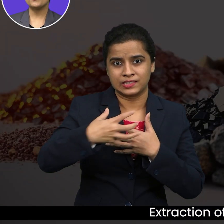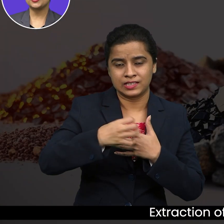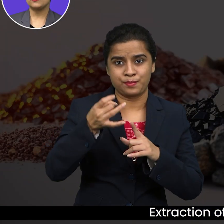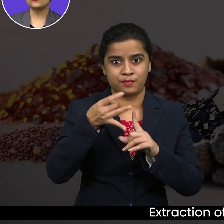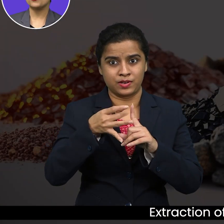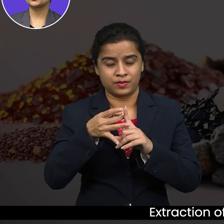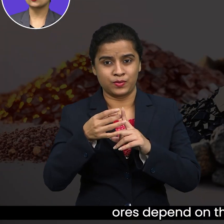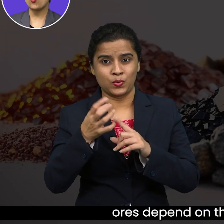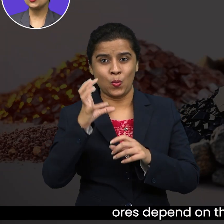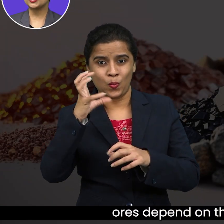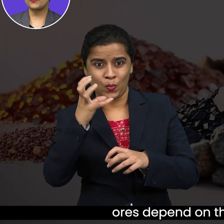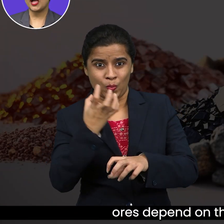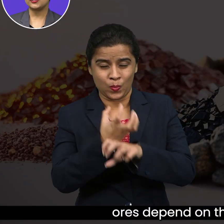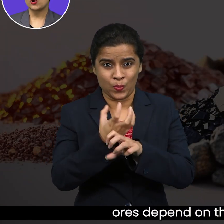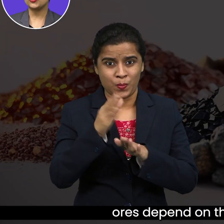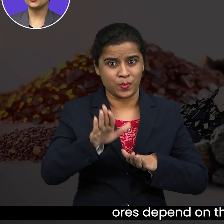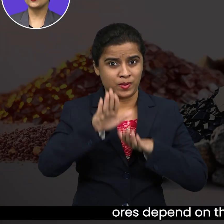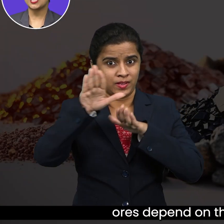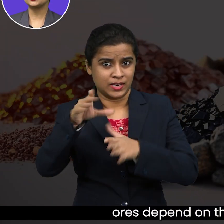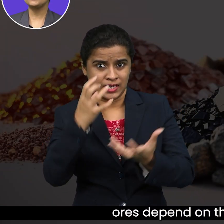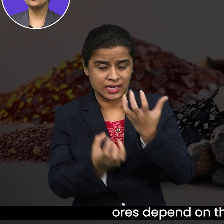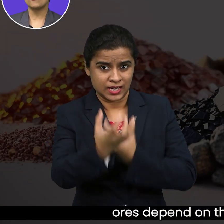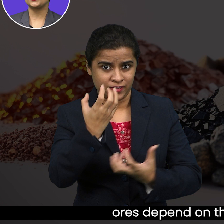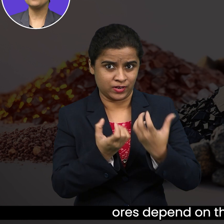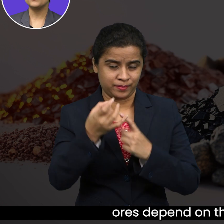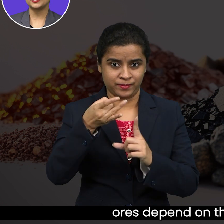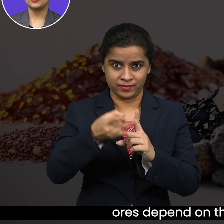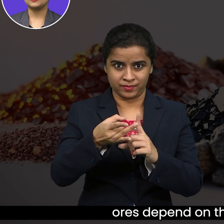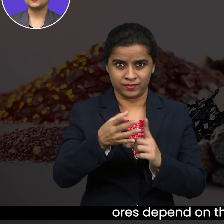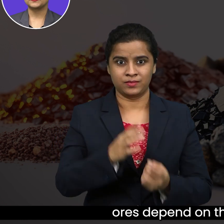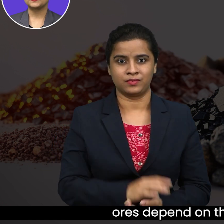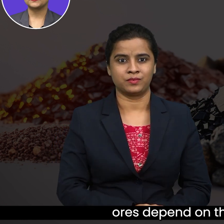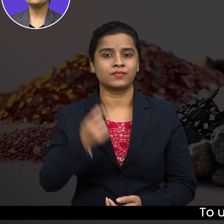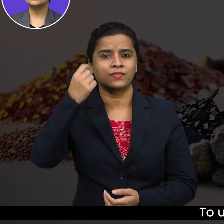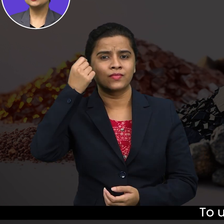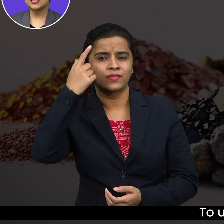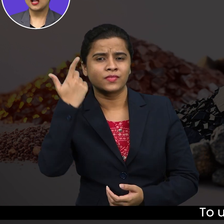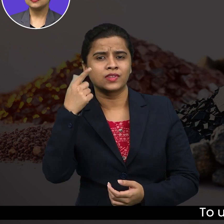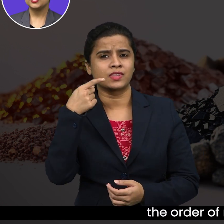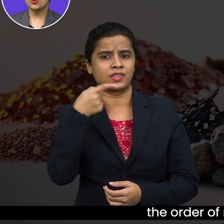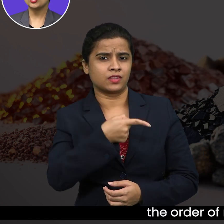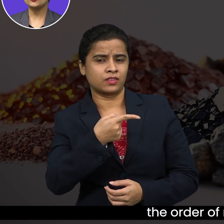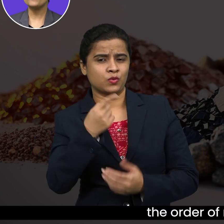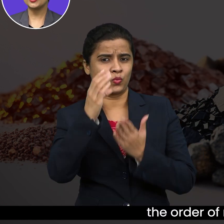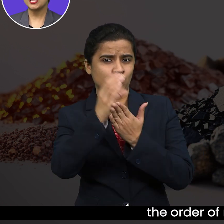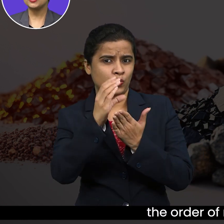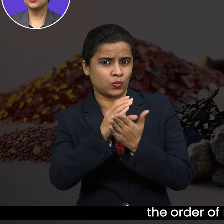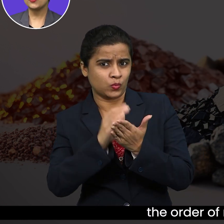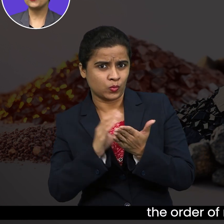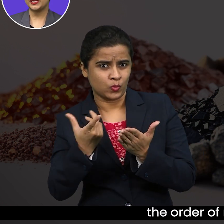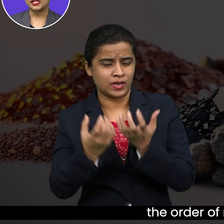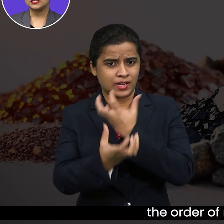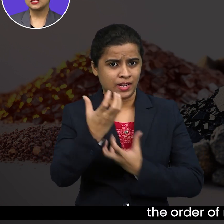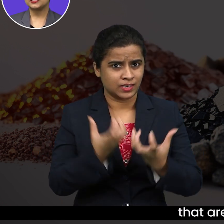Extraction of the metal from its ore depends on the reactivity of the metal. To understand the order of